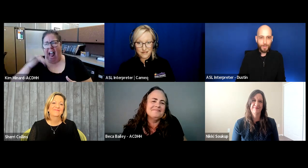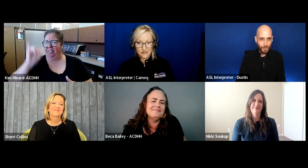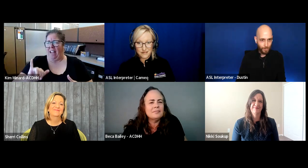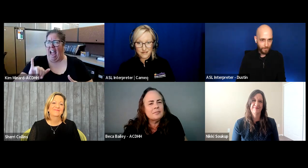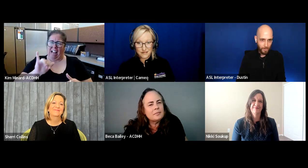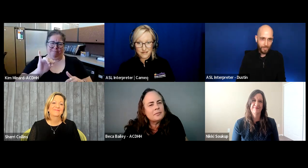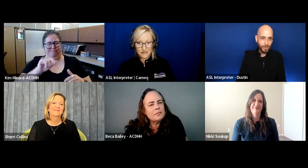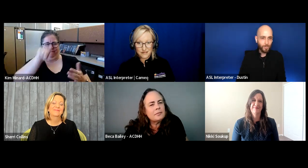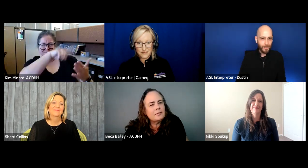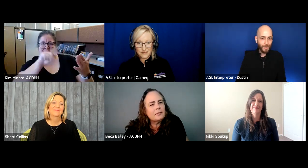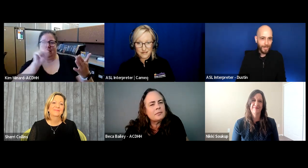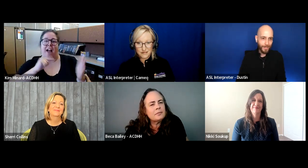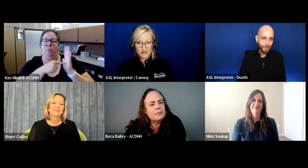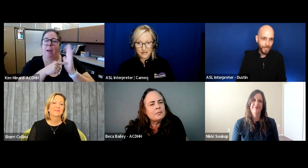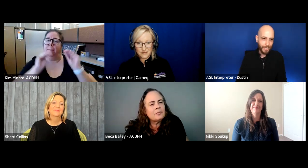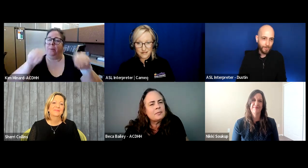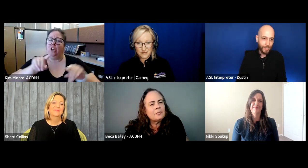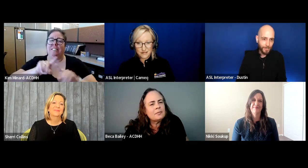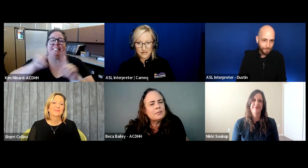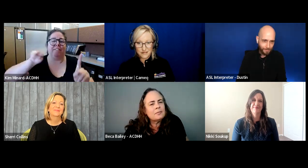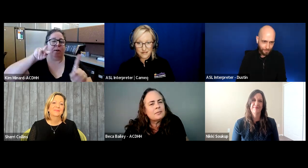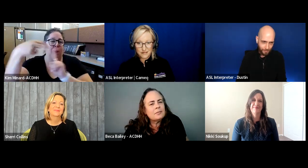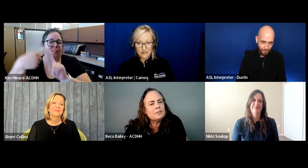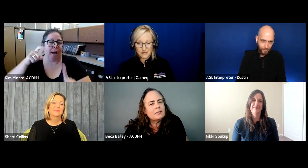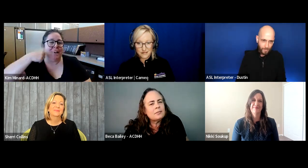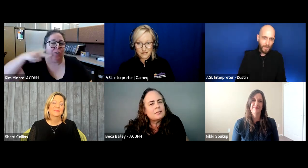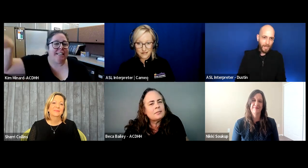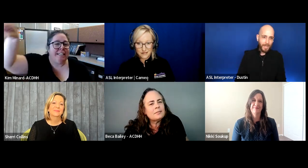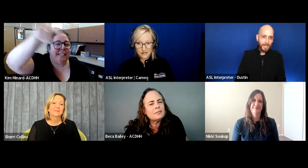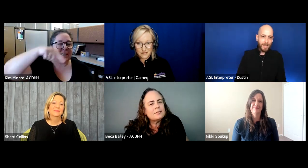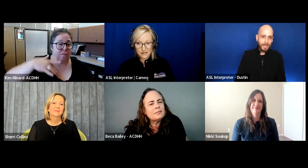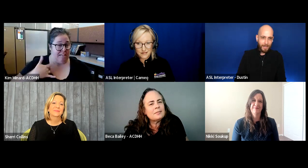reading, without the use of speech, and only communicating through sign language.